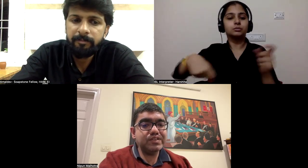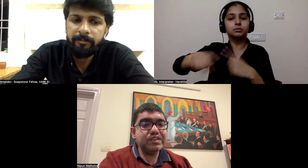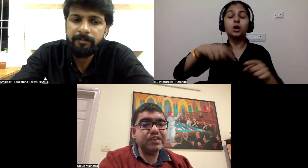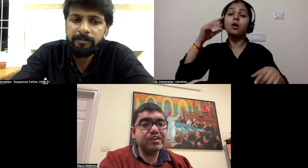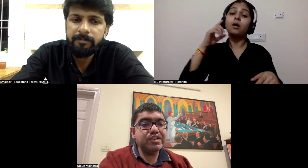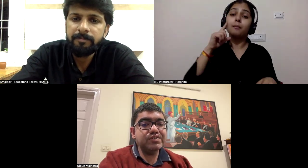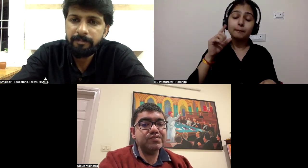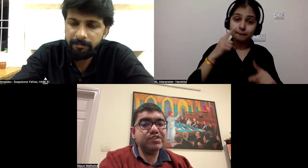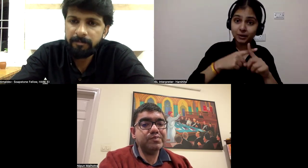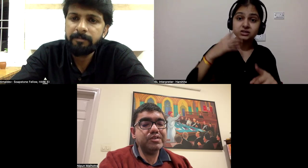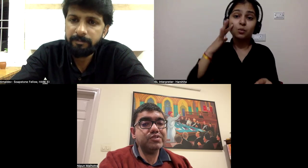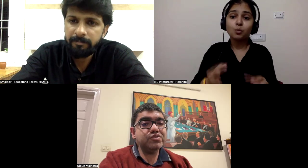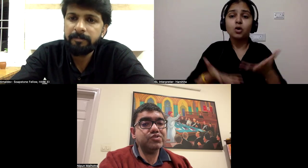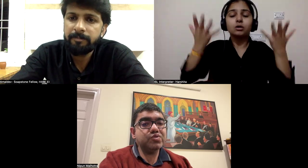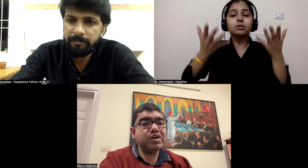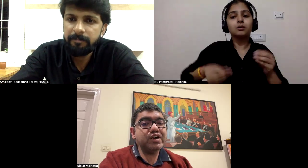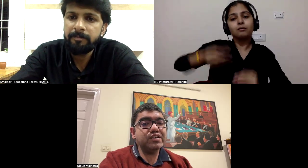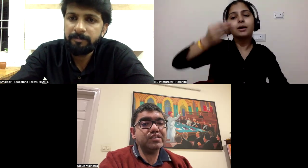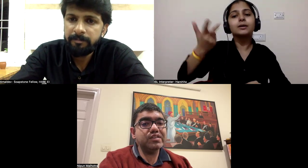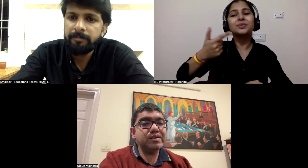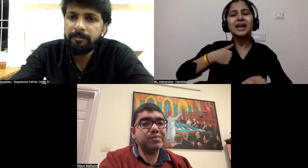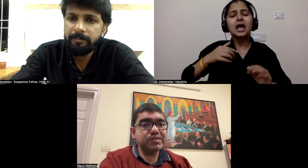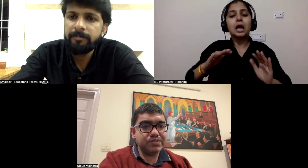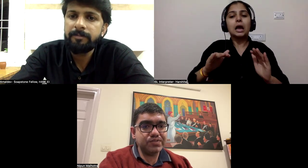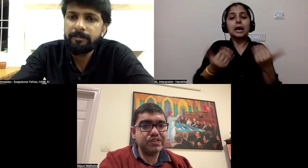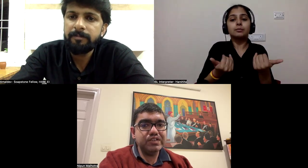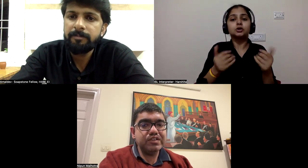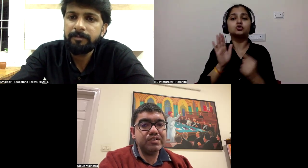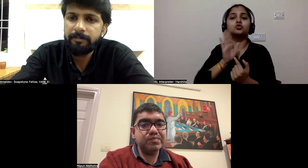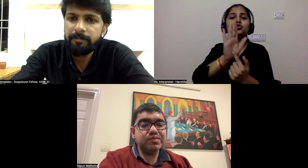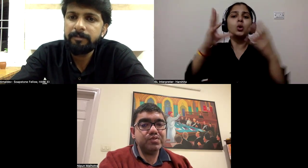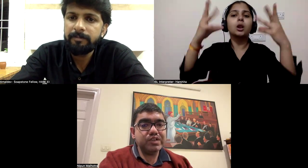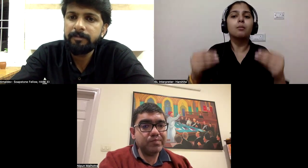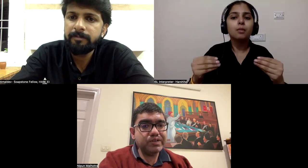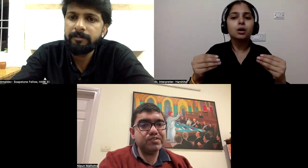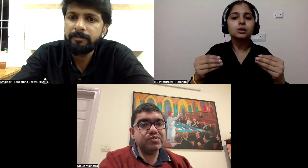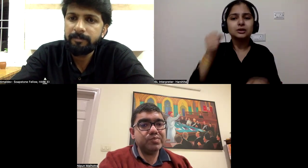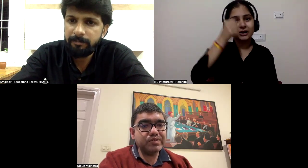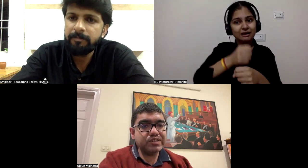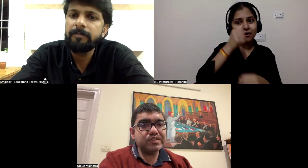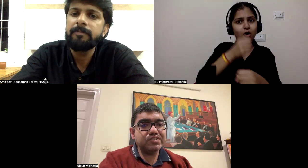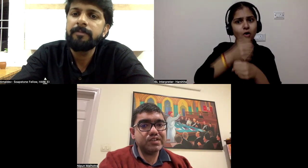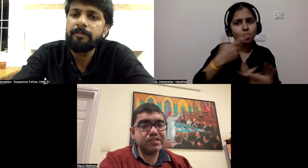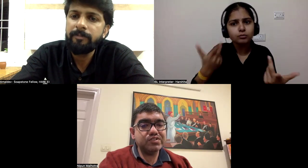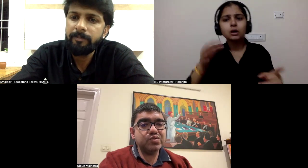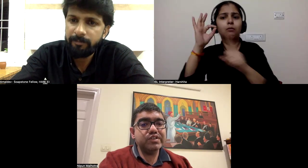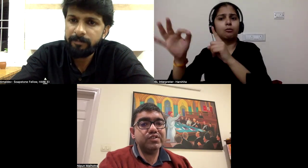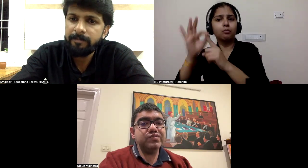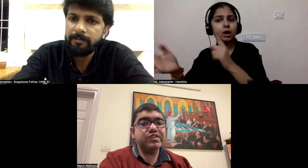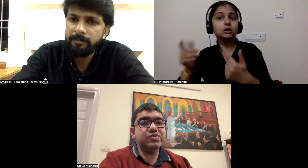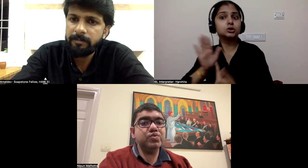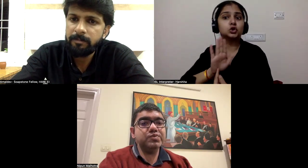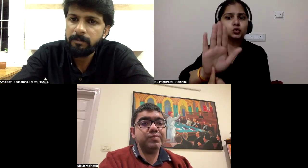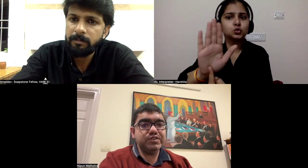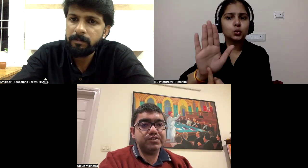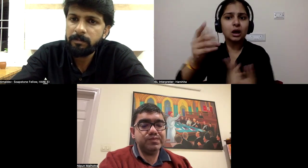that, we'll be able to show our numbers to the government, to the private sector, etc., and show that we